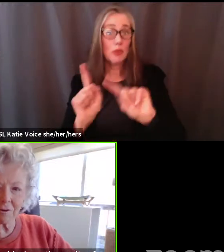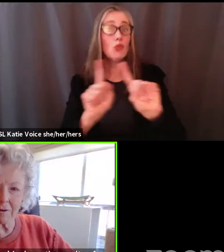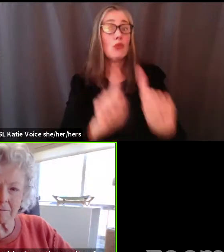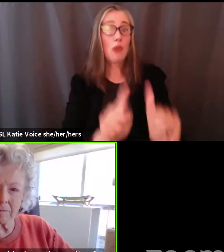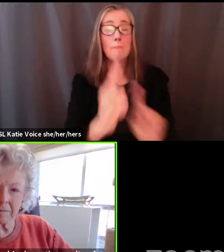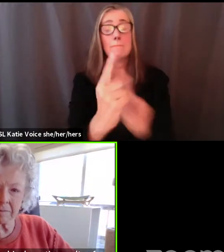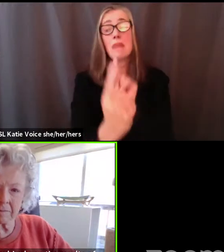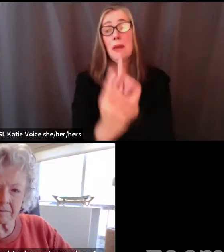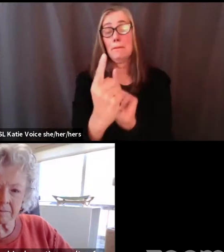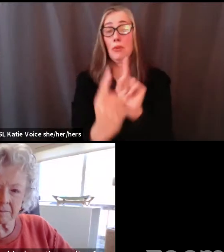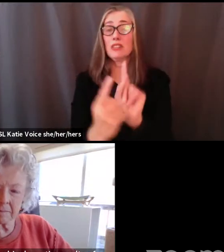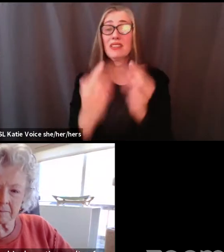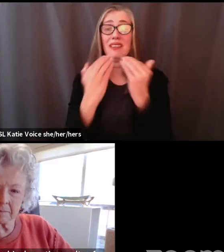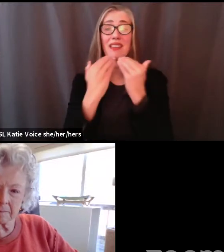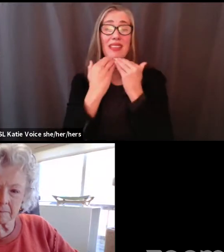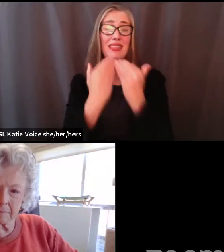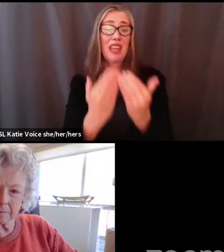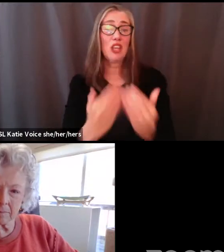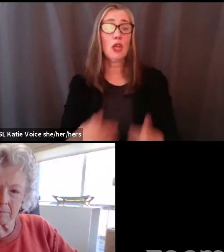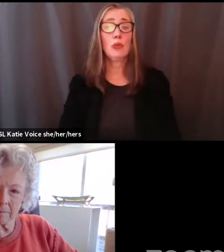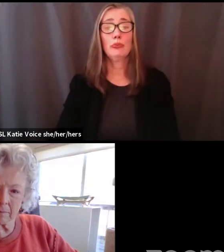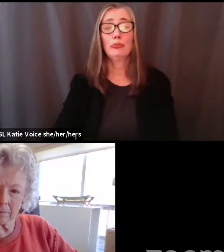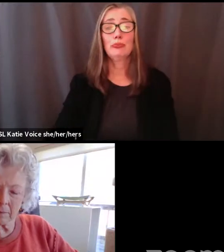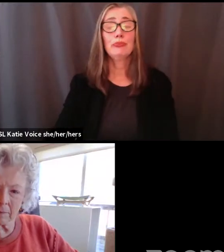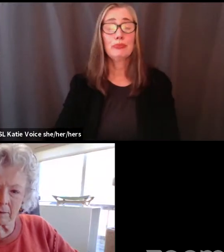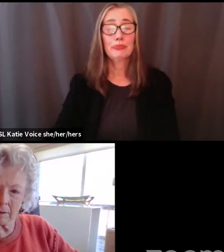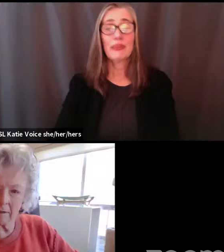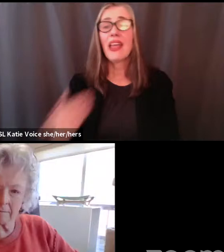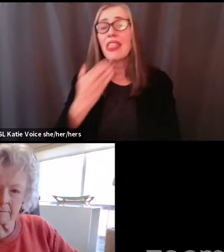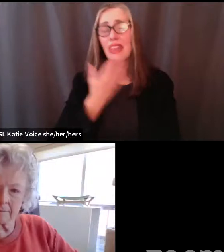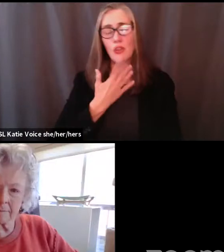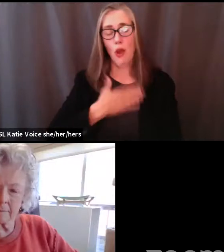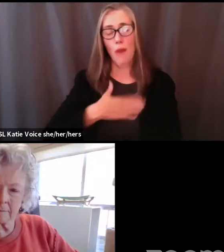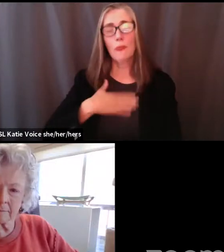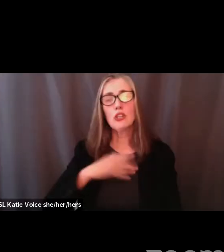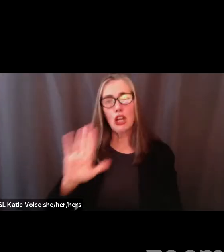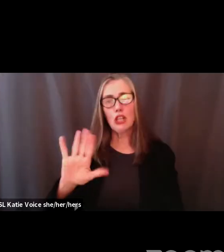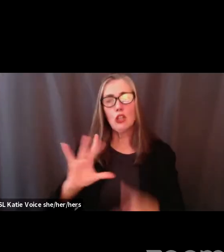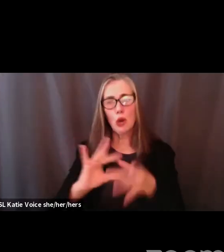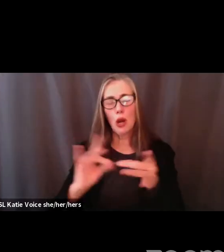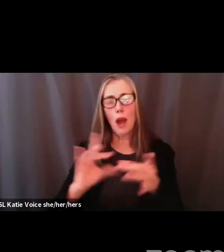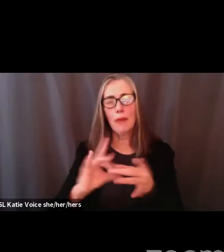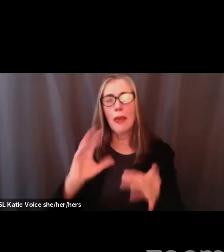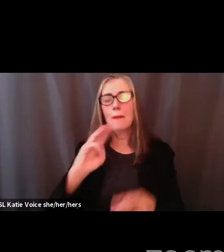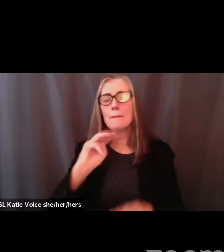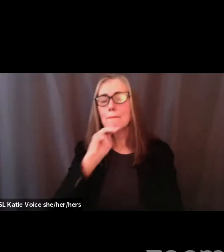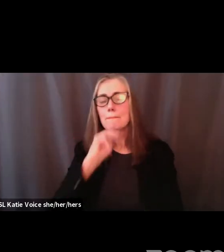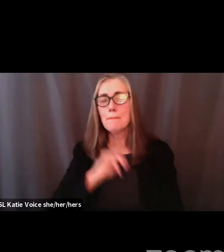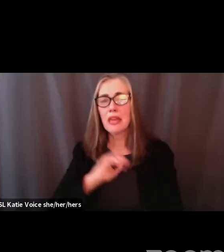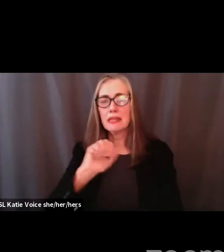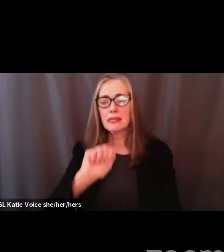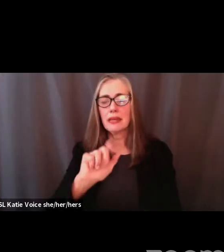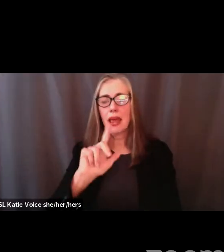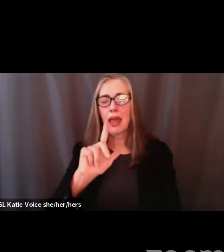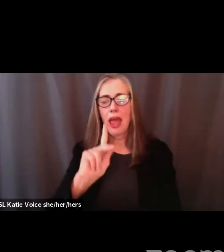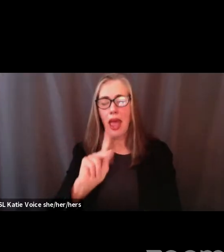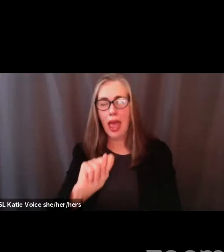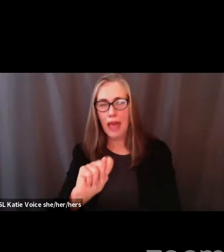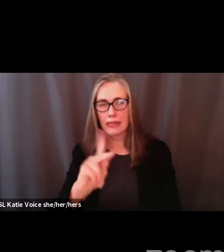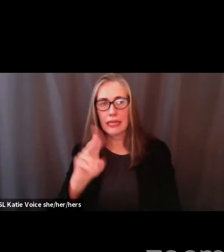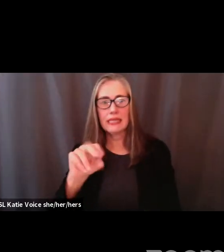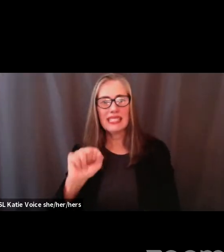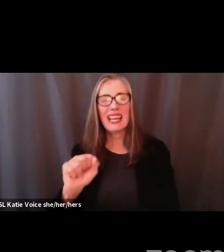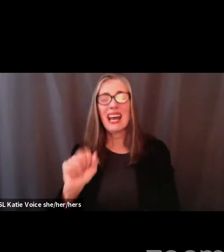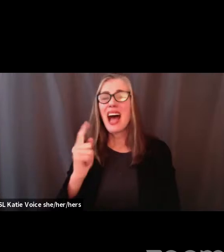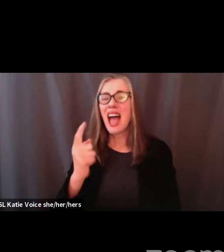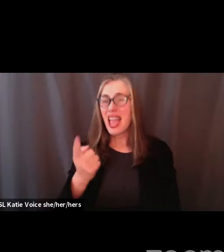you. Thank you. I thank you, Ms. Atkins. I appreciate that comment. I do want to point out that the party will be consulting